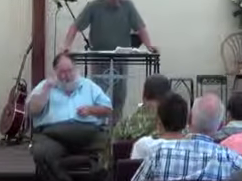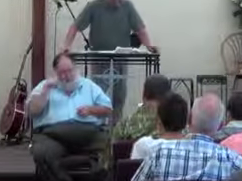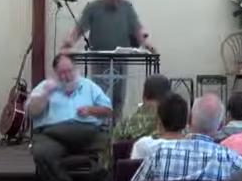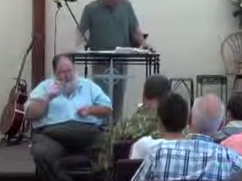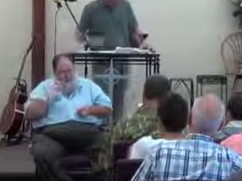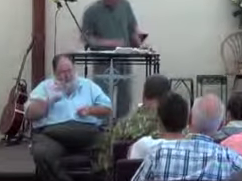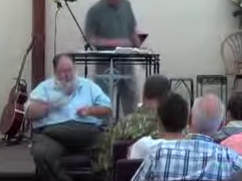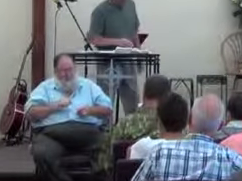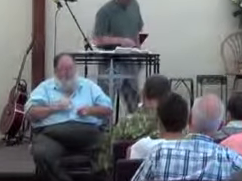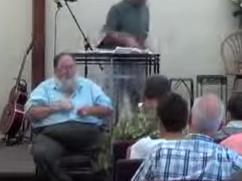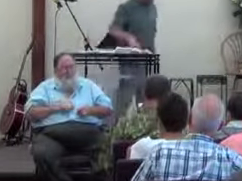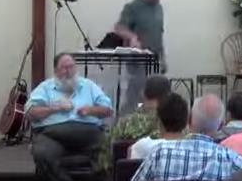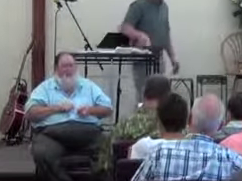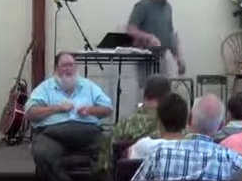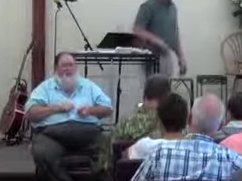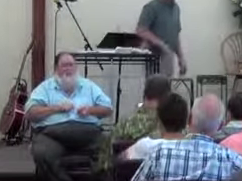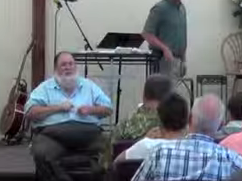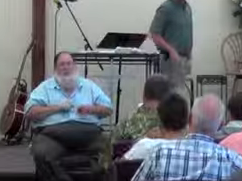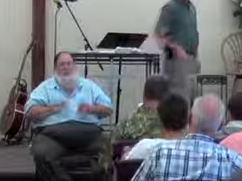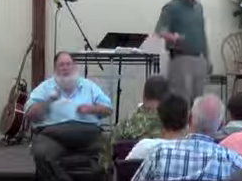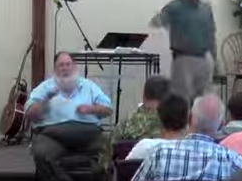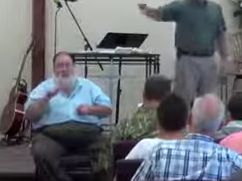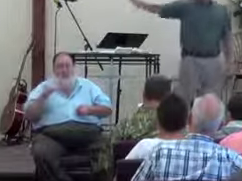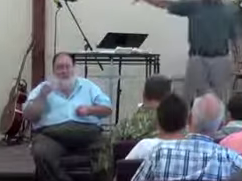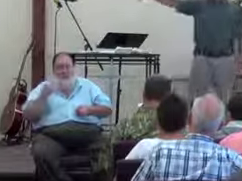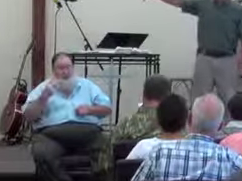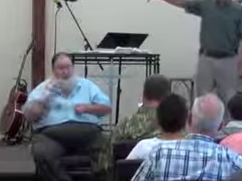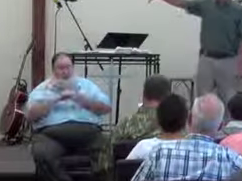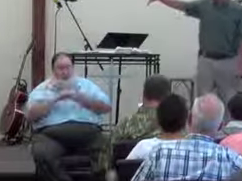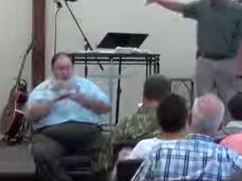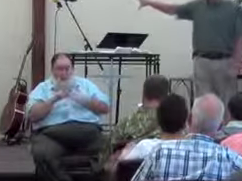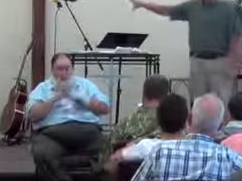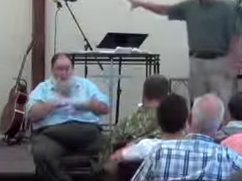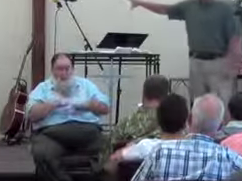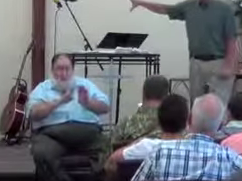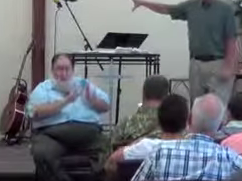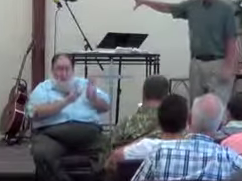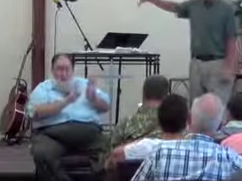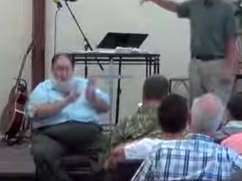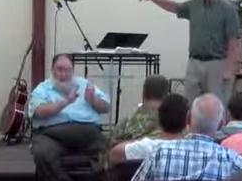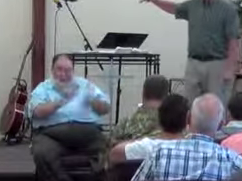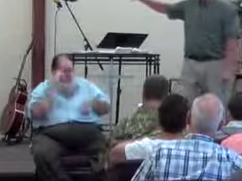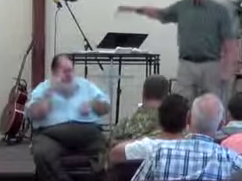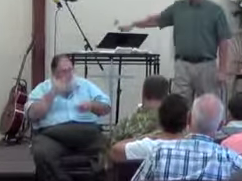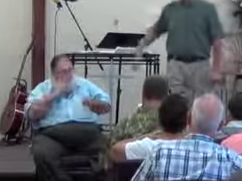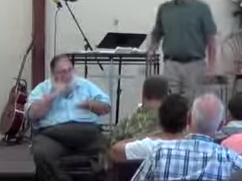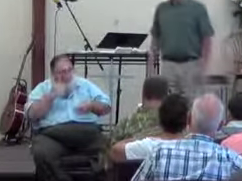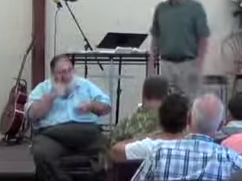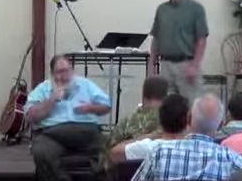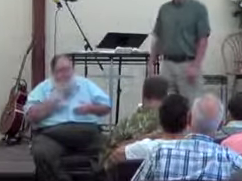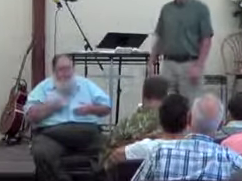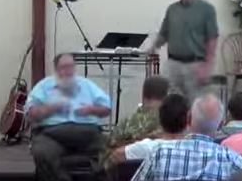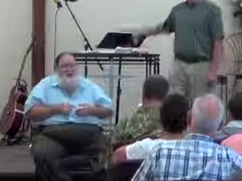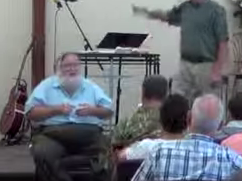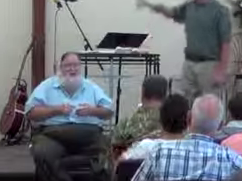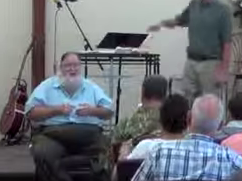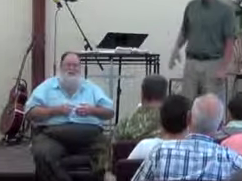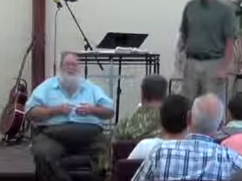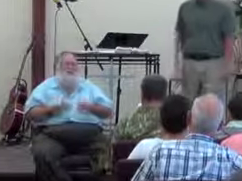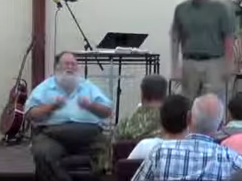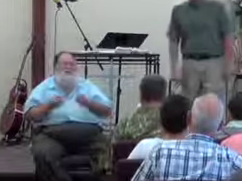But Belshazzar, he saw this writing on the wall, and he didn't know what it said. So they brought in all kinds of people to try to figure